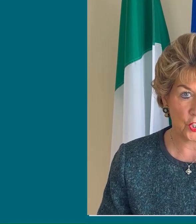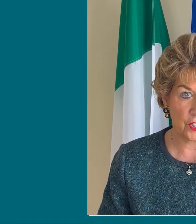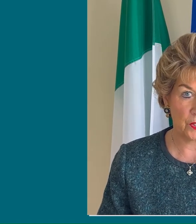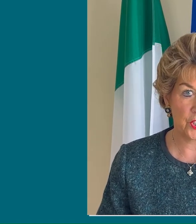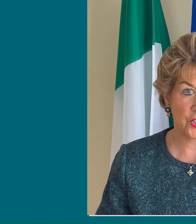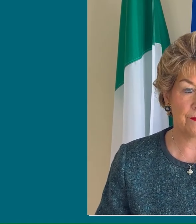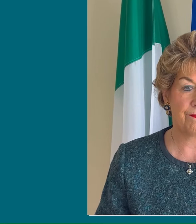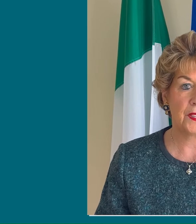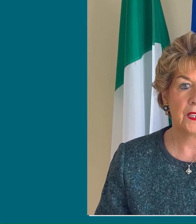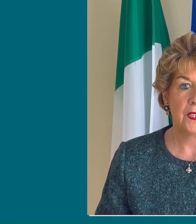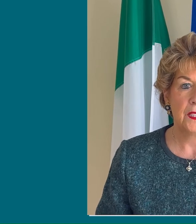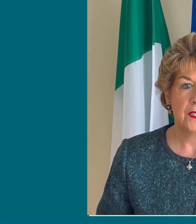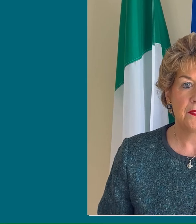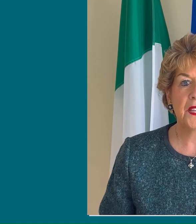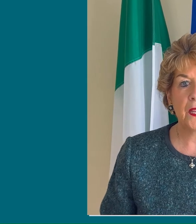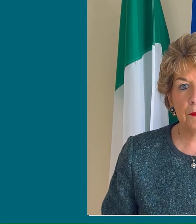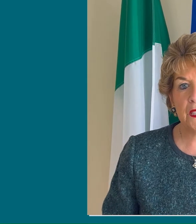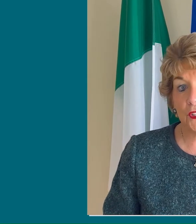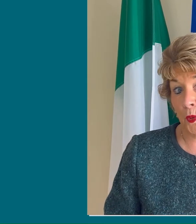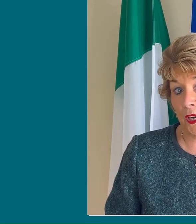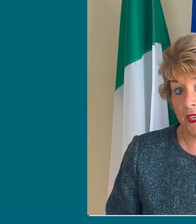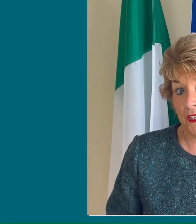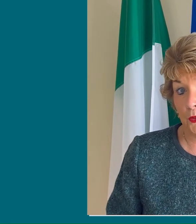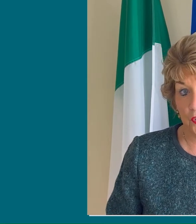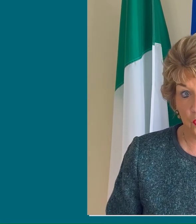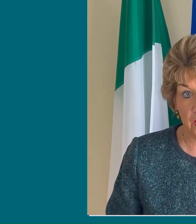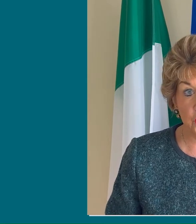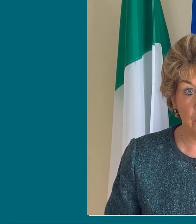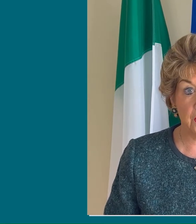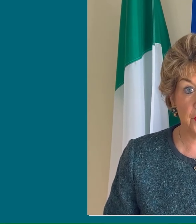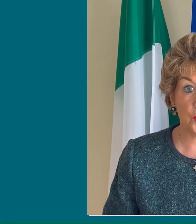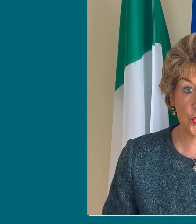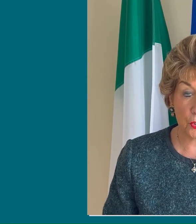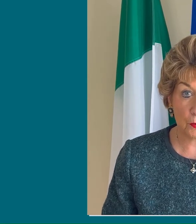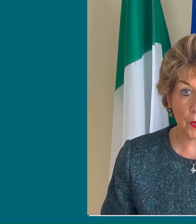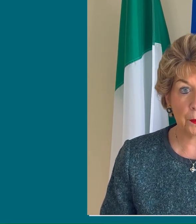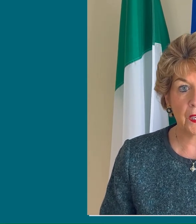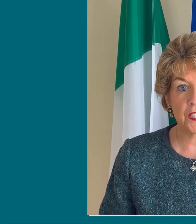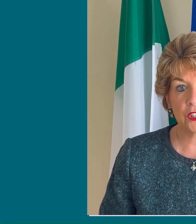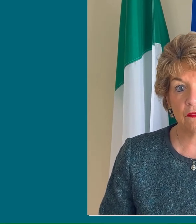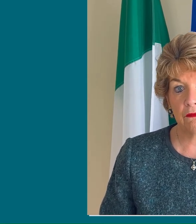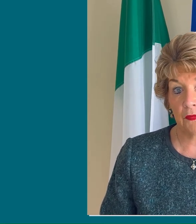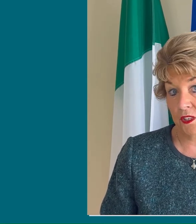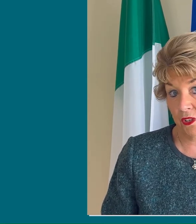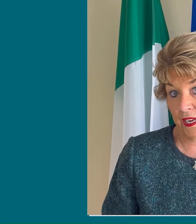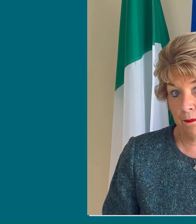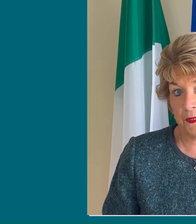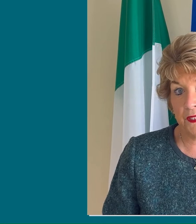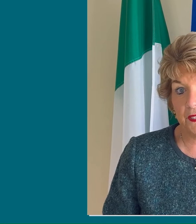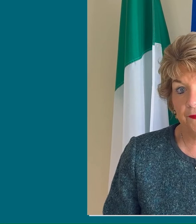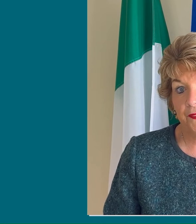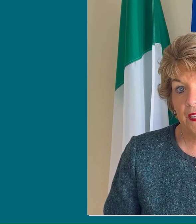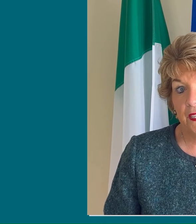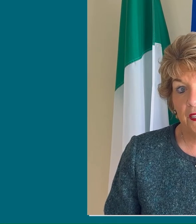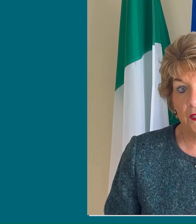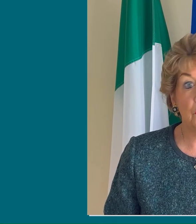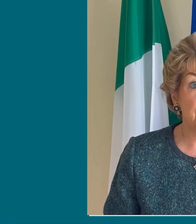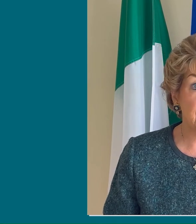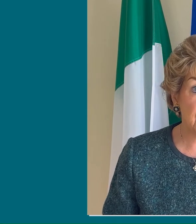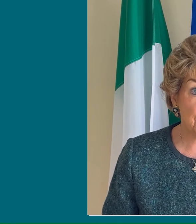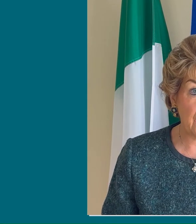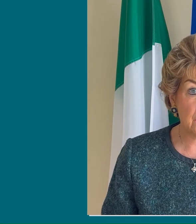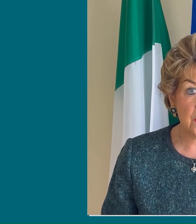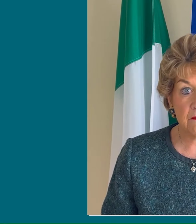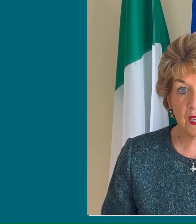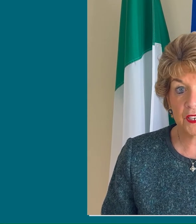Irish generation. That means working to internationalise our student population and our campus. It will